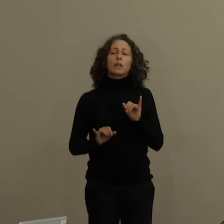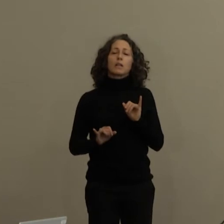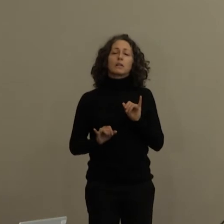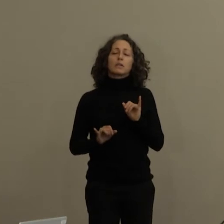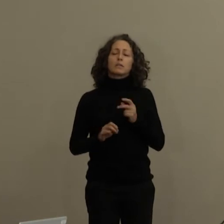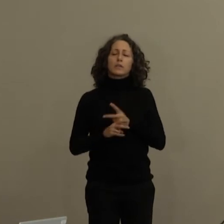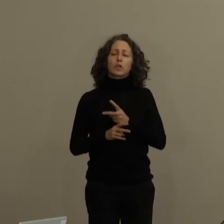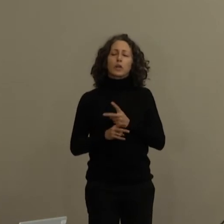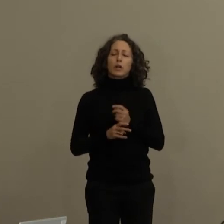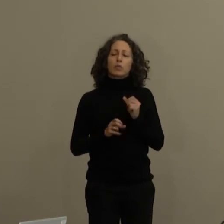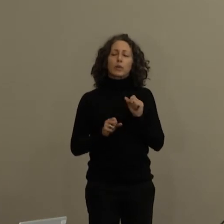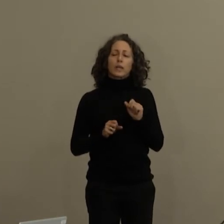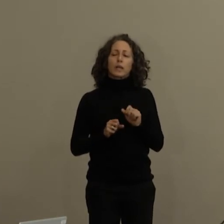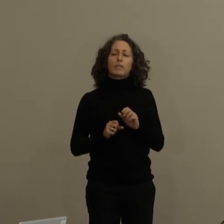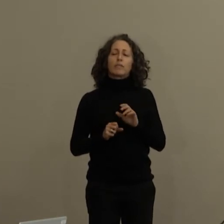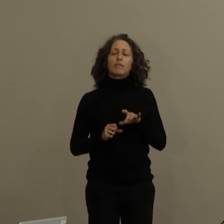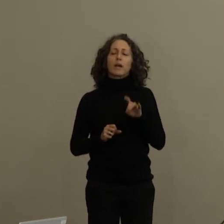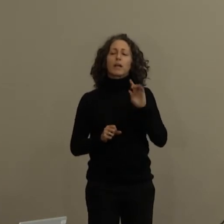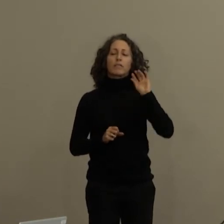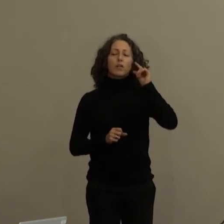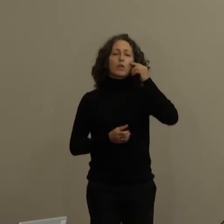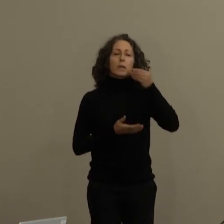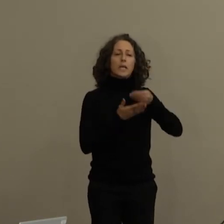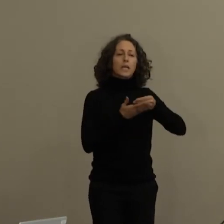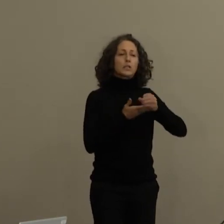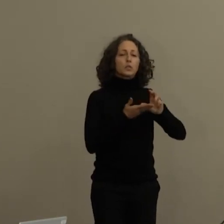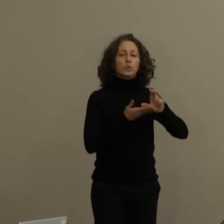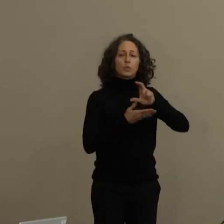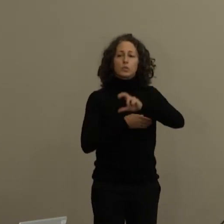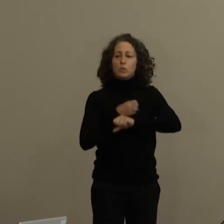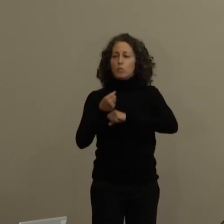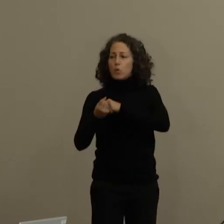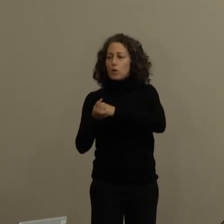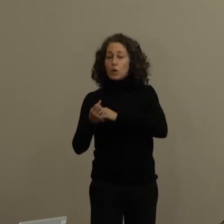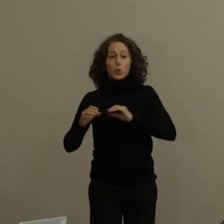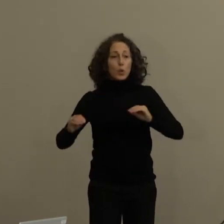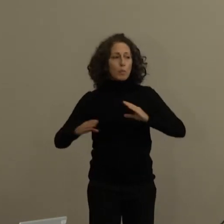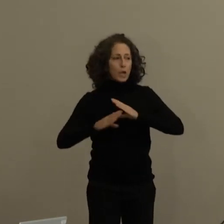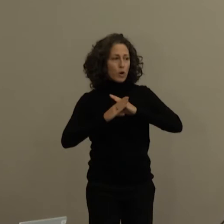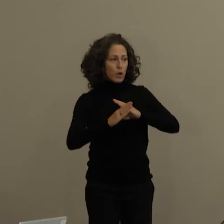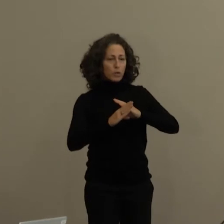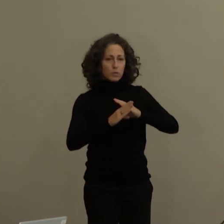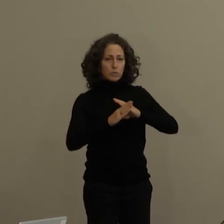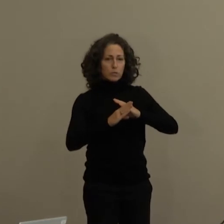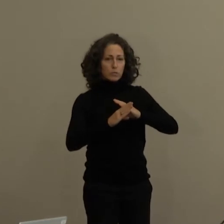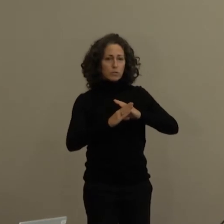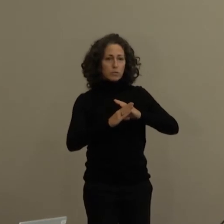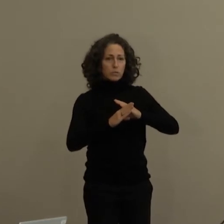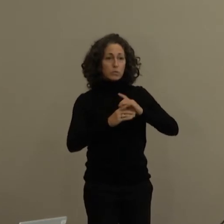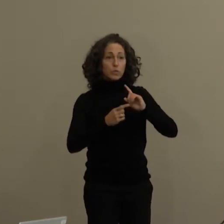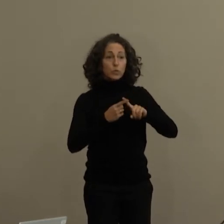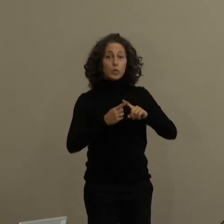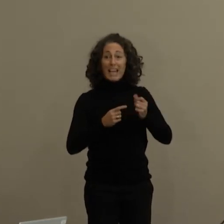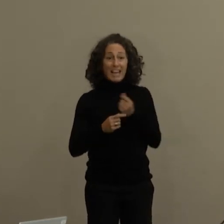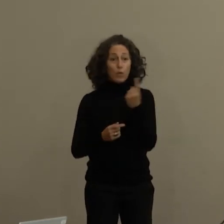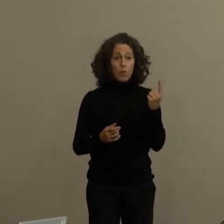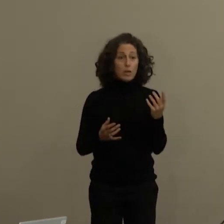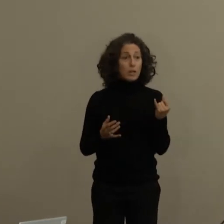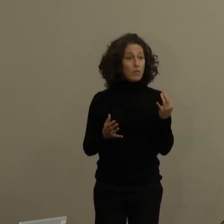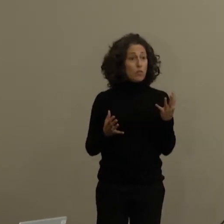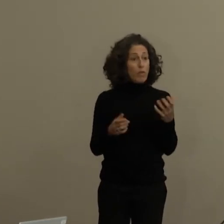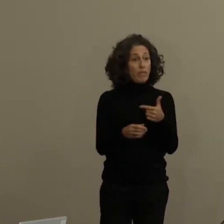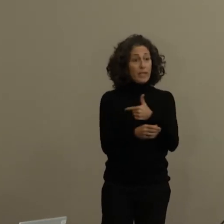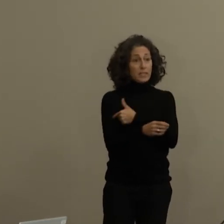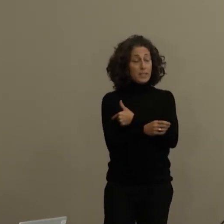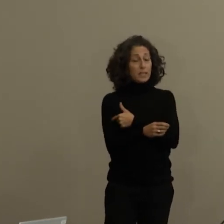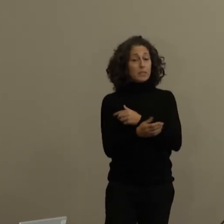be actually federal funds to help support individuals, so there will be no barriers to getting the vaccine for anybody that